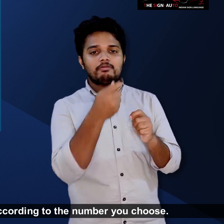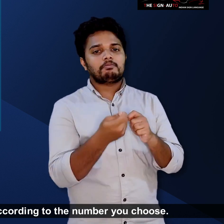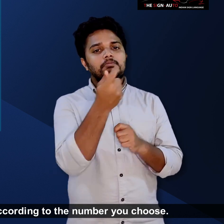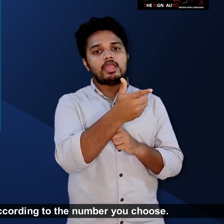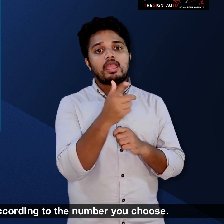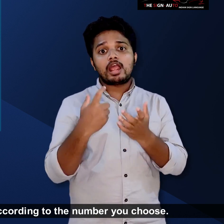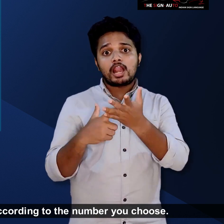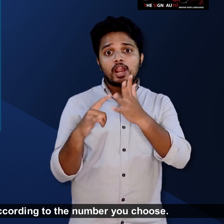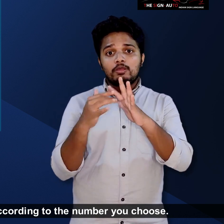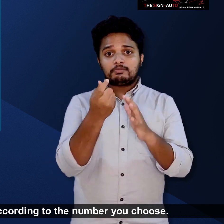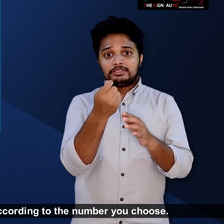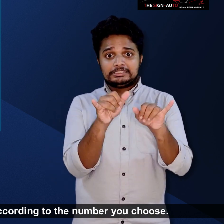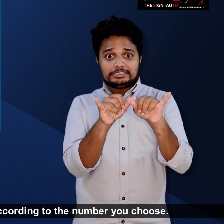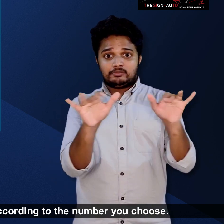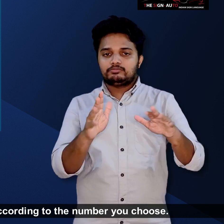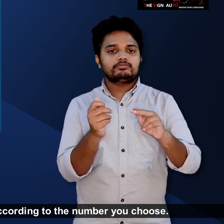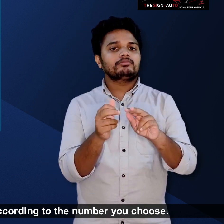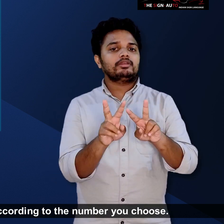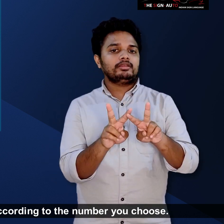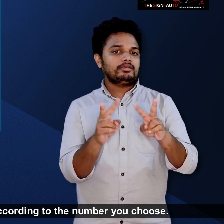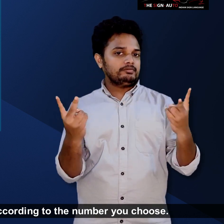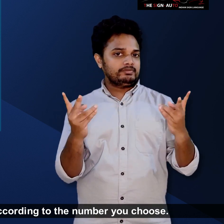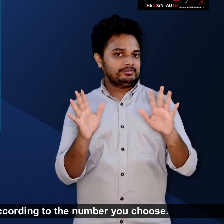you have to pay for this separately according to the number you choose